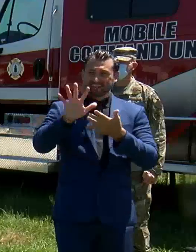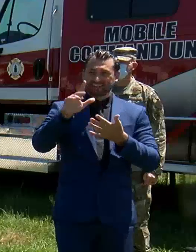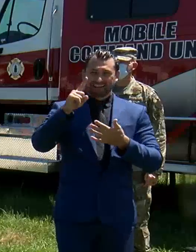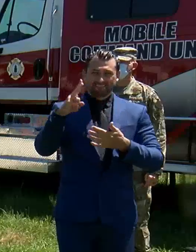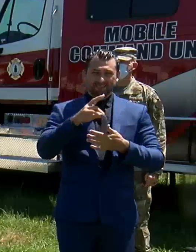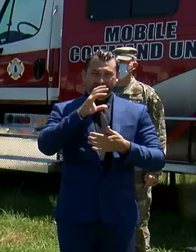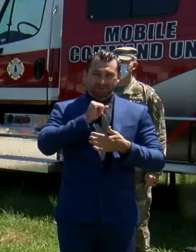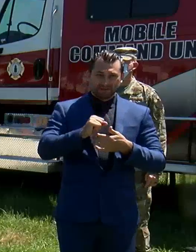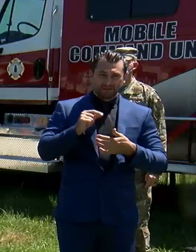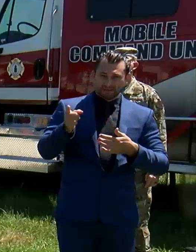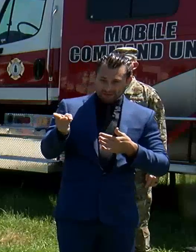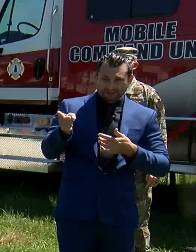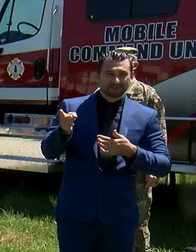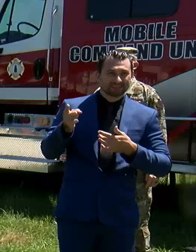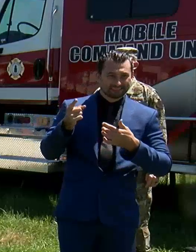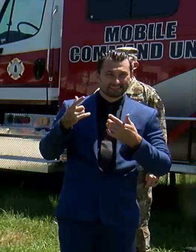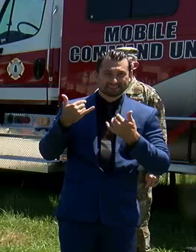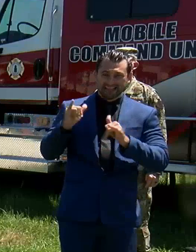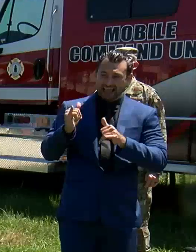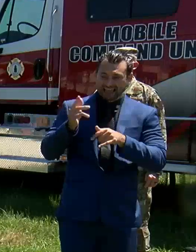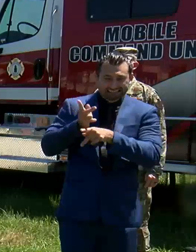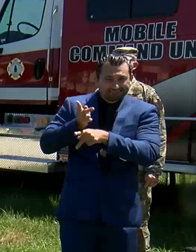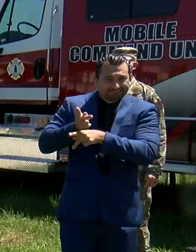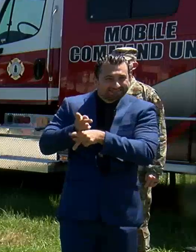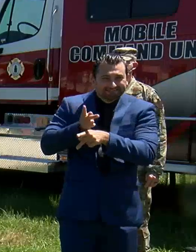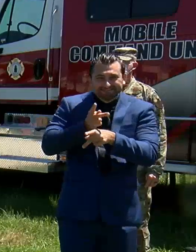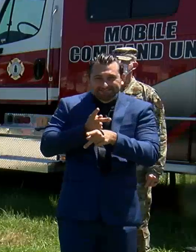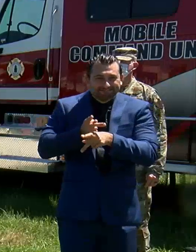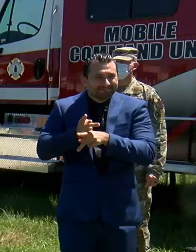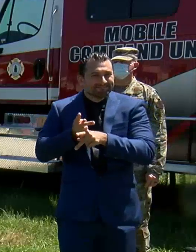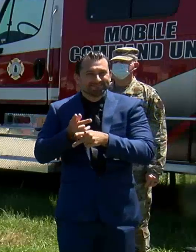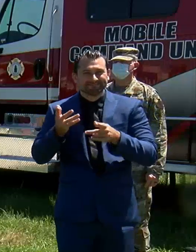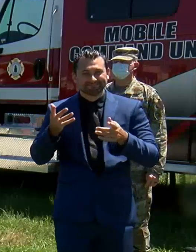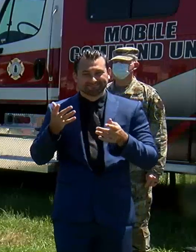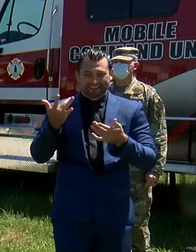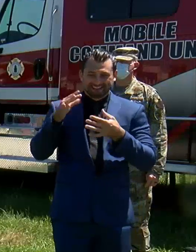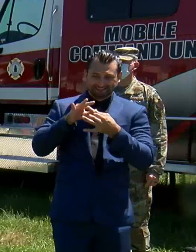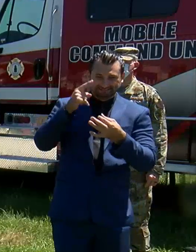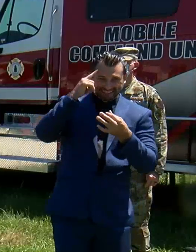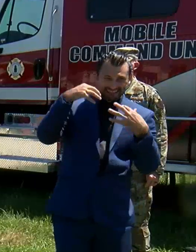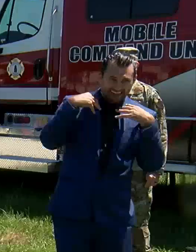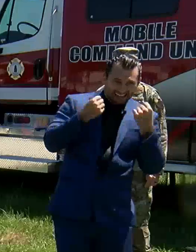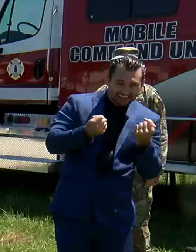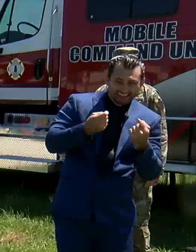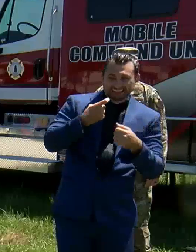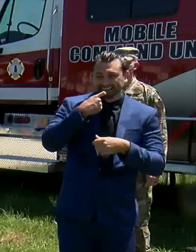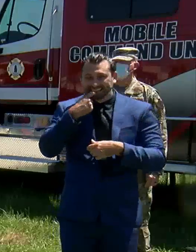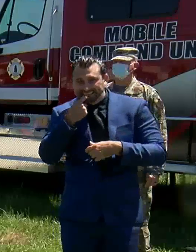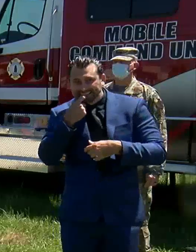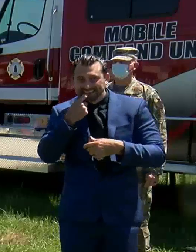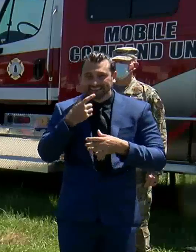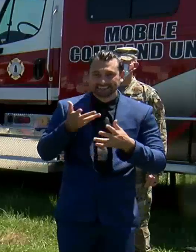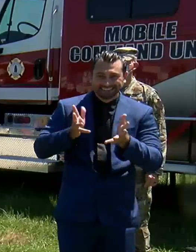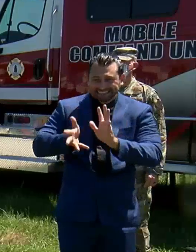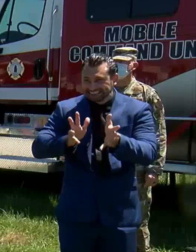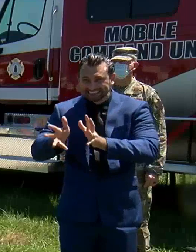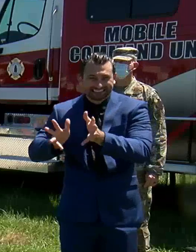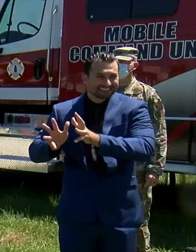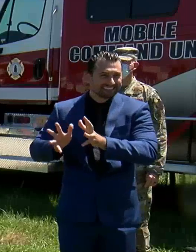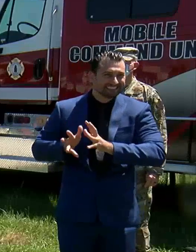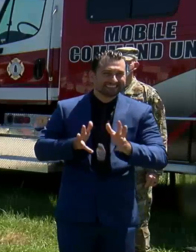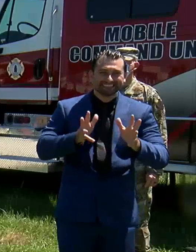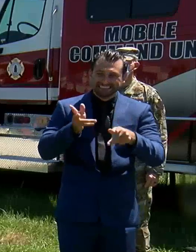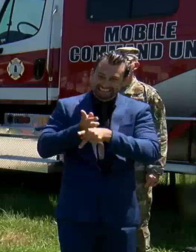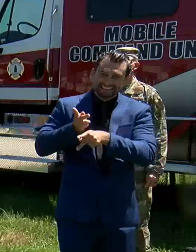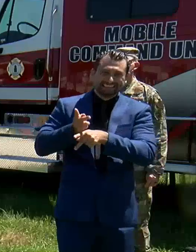lift all Medicaid behavioral health service limits. Florida Medicaid covers an expansive array of services for children and adults, but